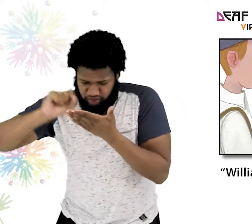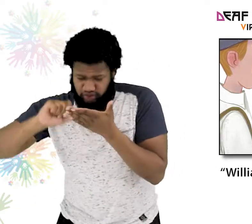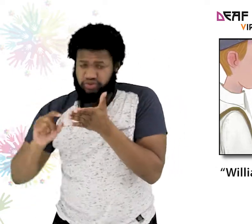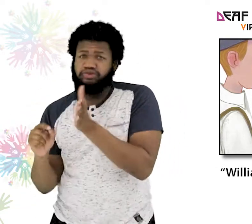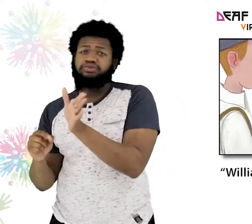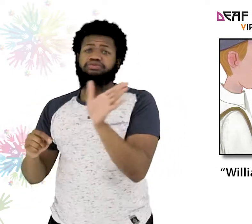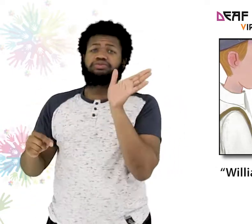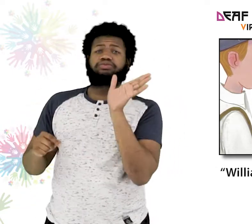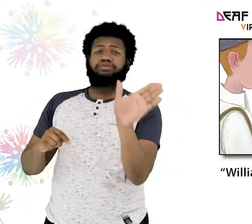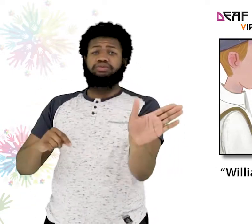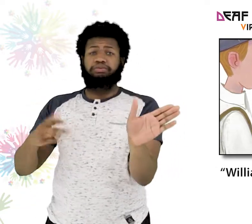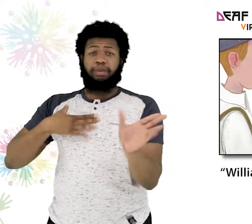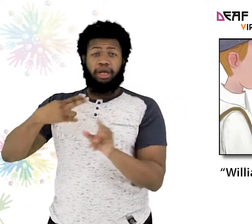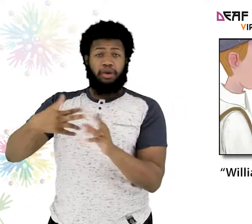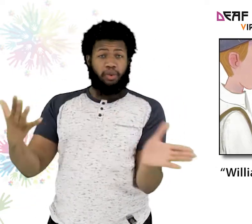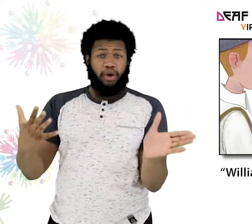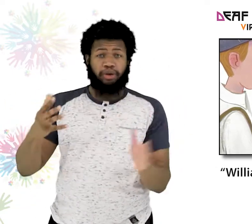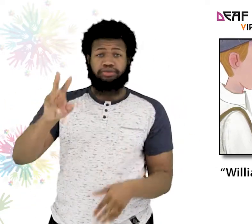William Hoy, William wrote.